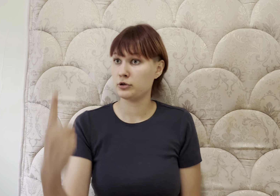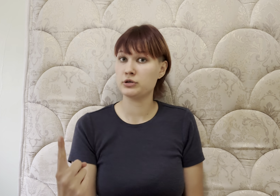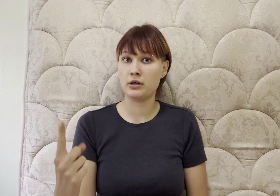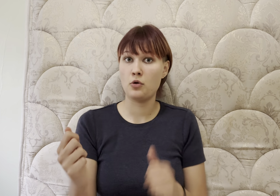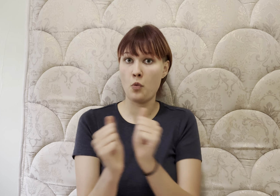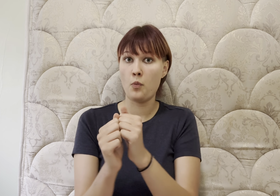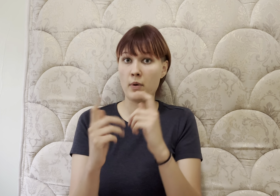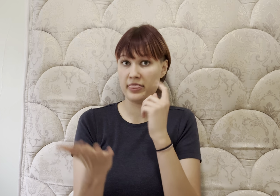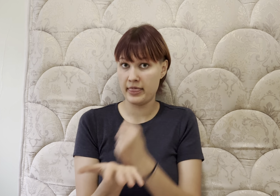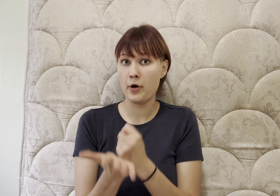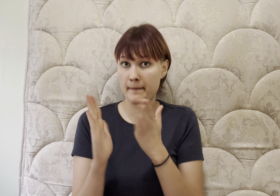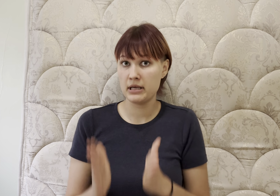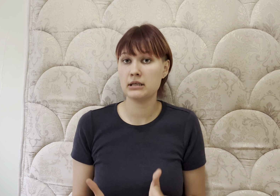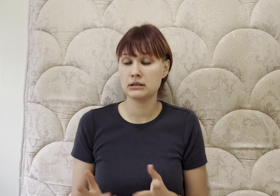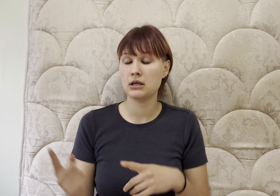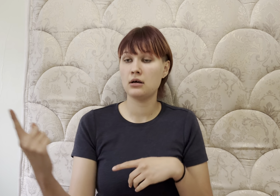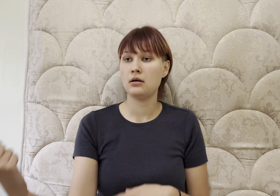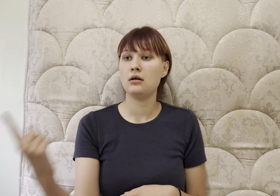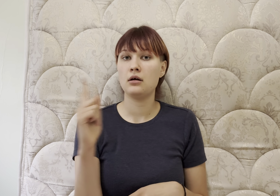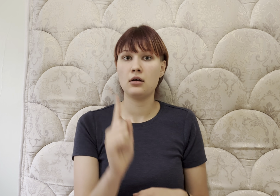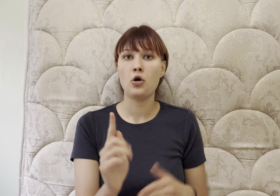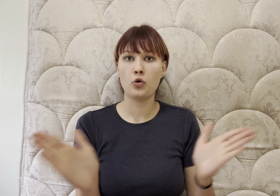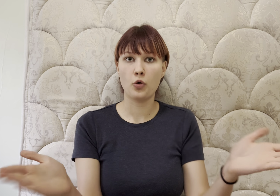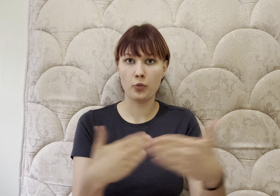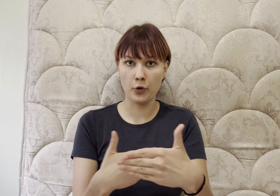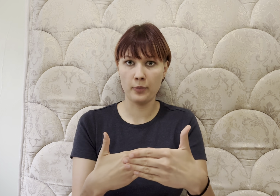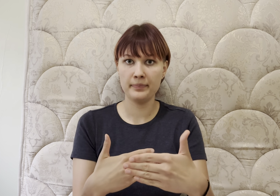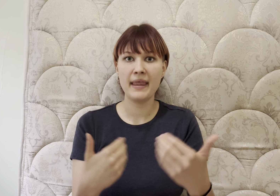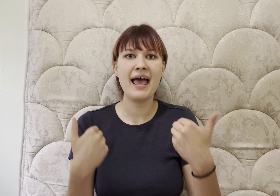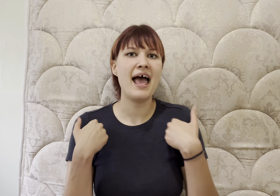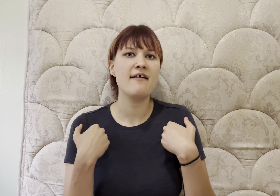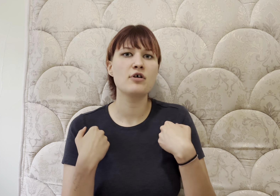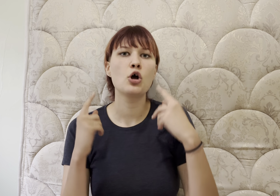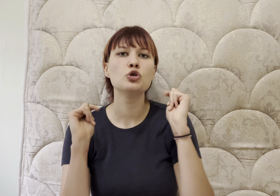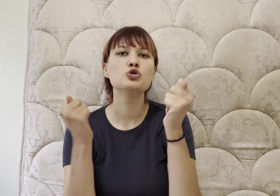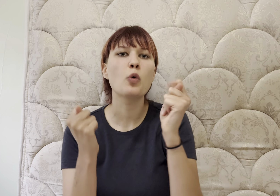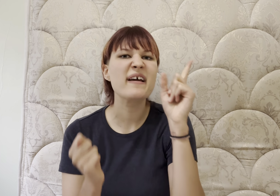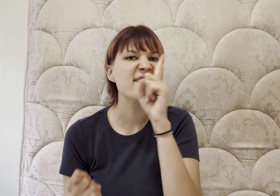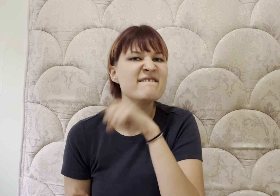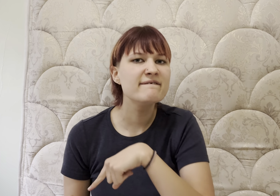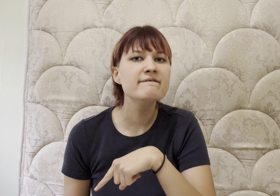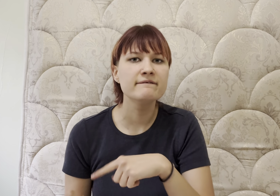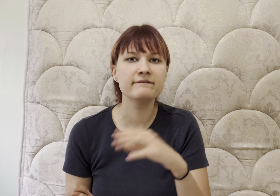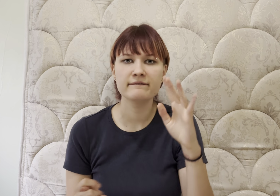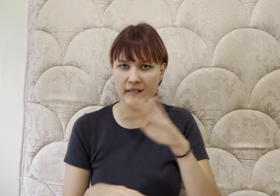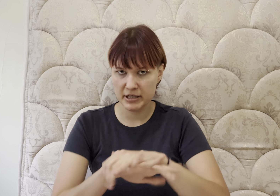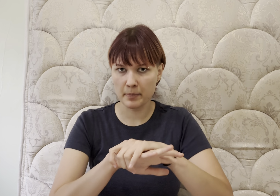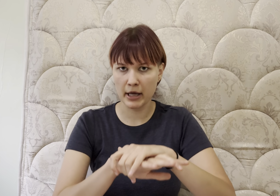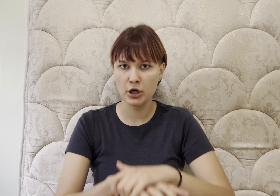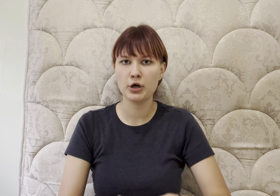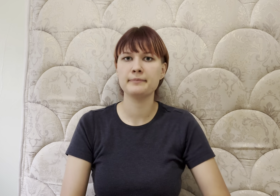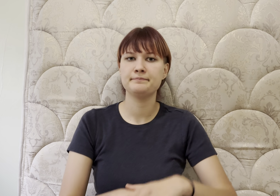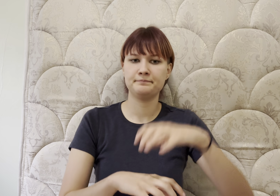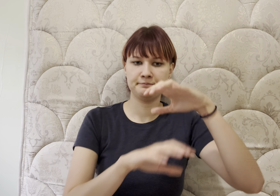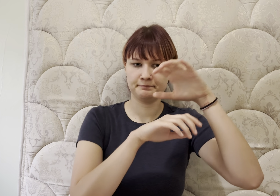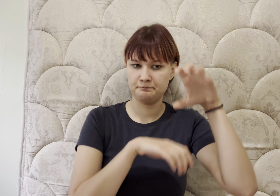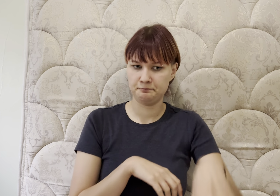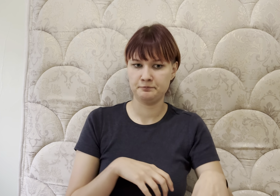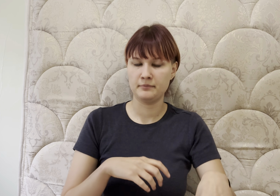to relax in the presence of the toy spider. So progressively, maybe meditate, maybe breathing